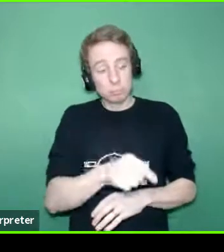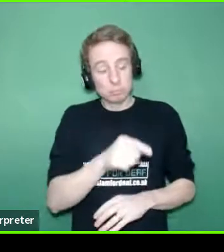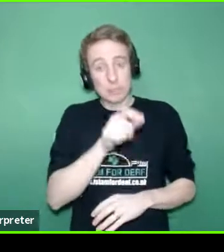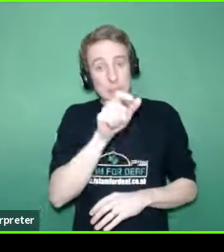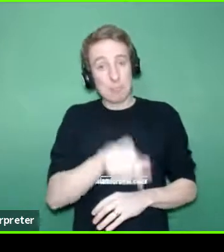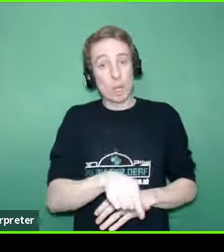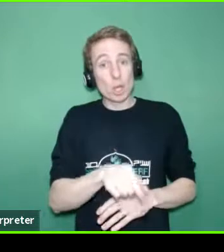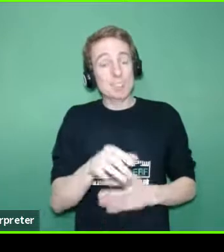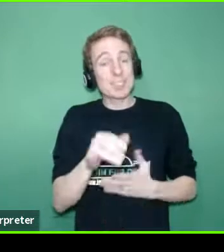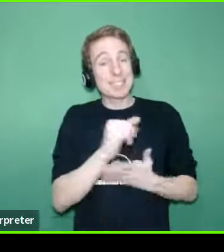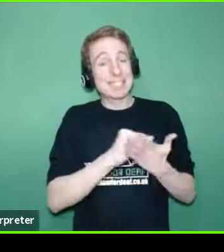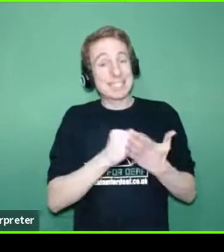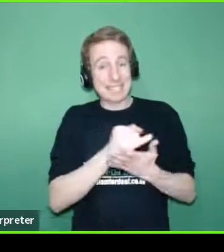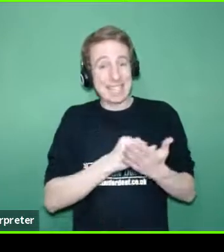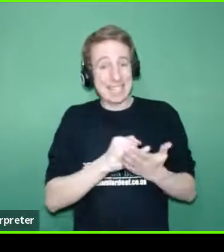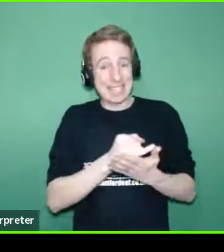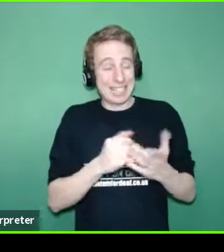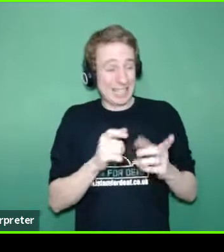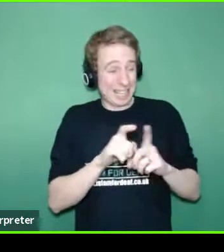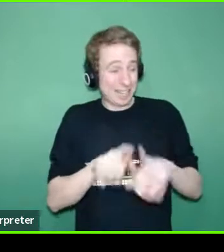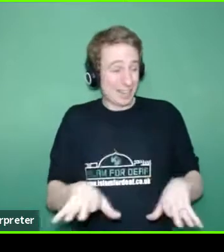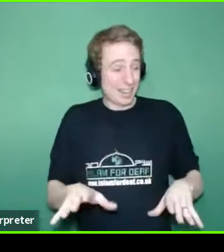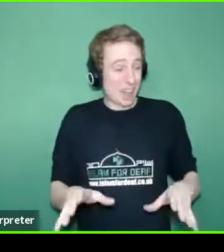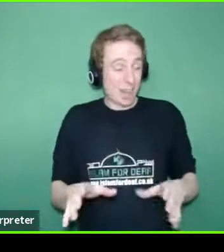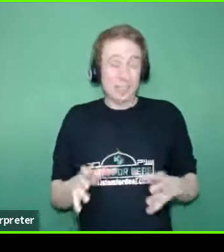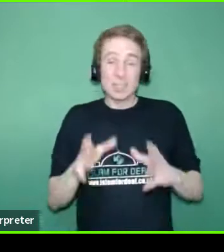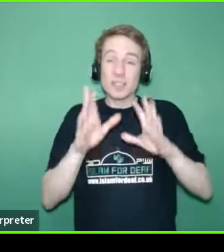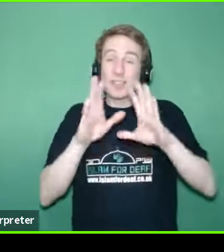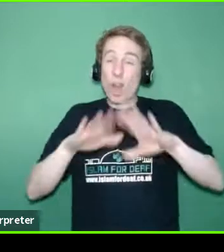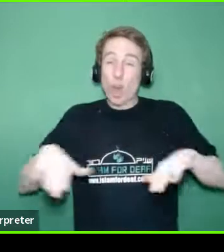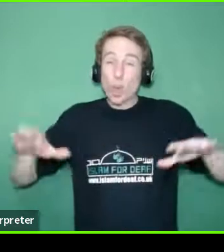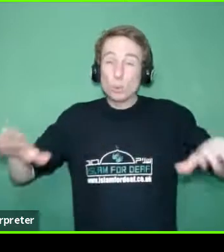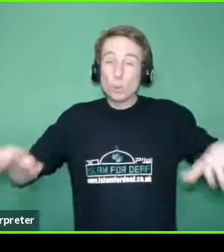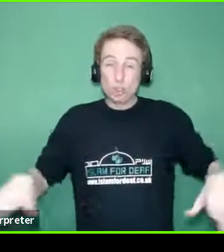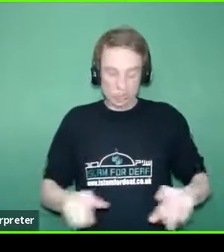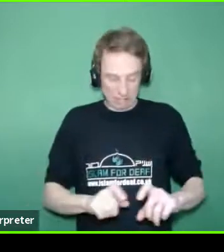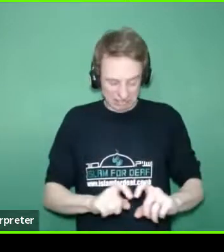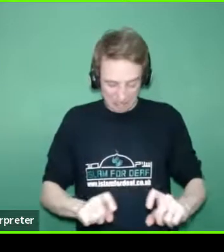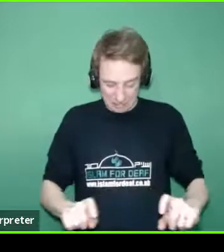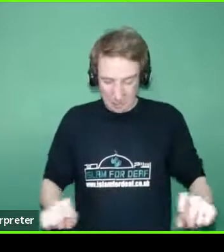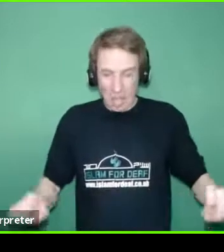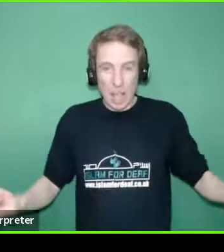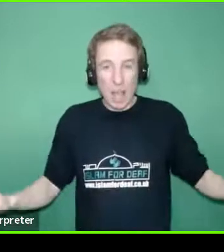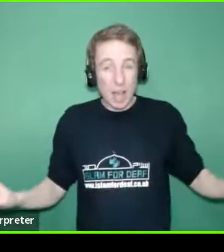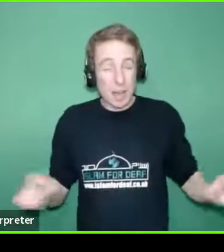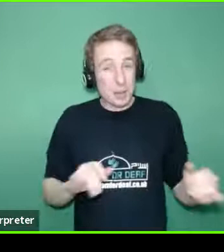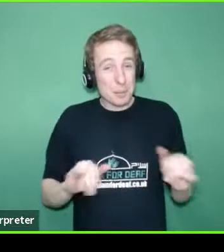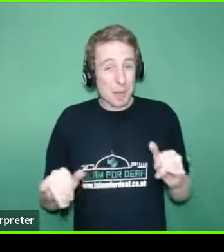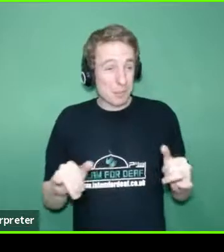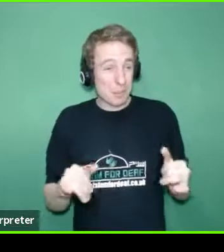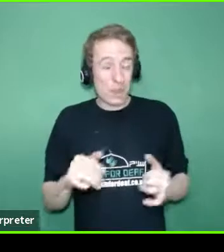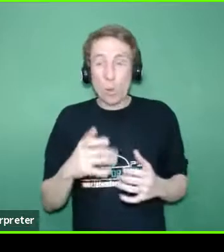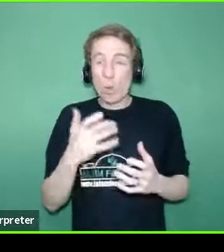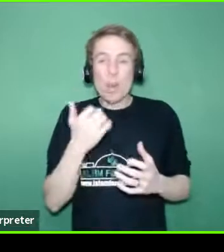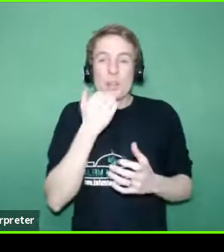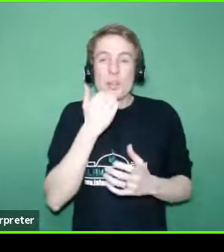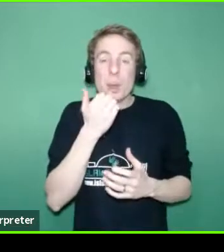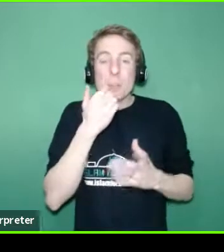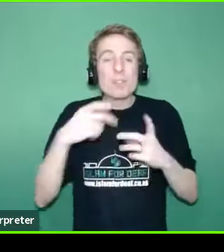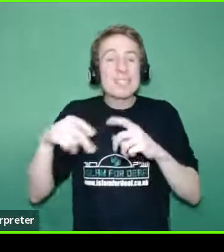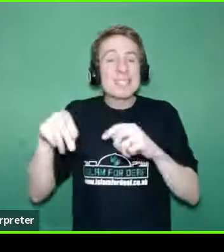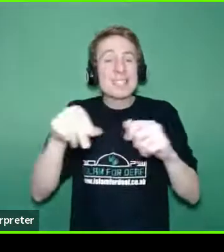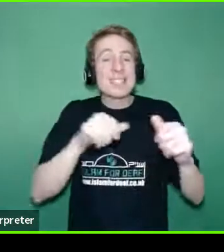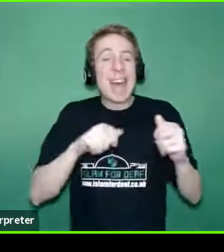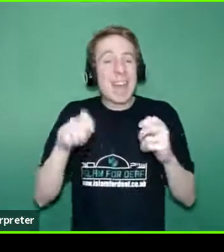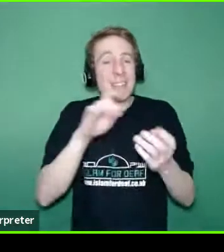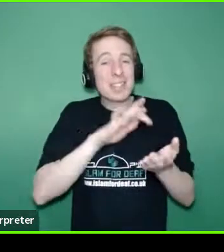amount of scum that's on the ocean, or the number of grains of sand that are in the desert, or